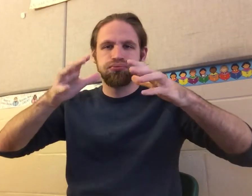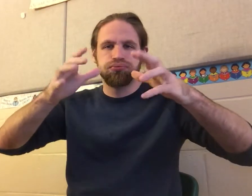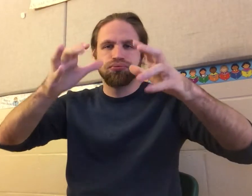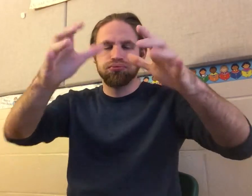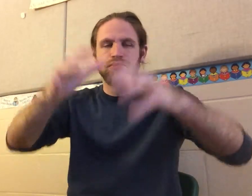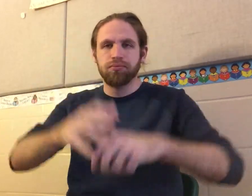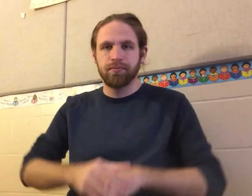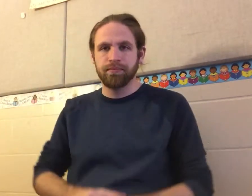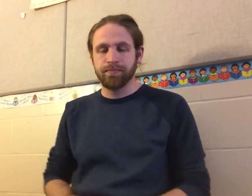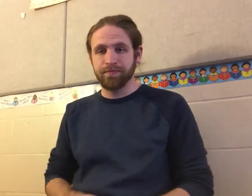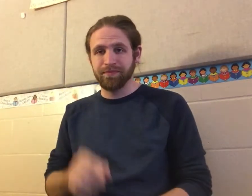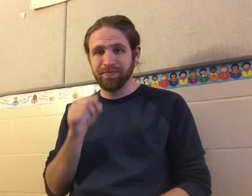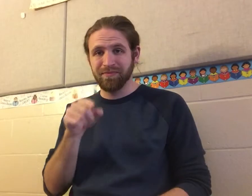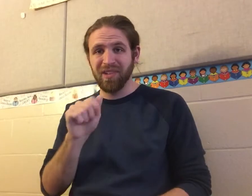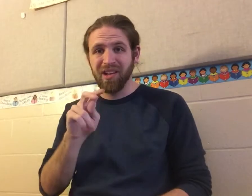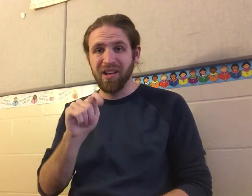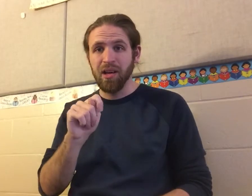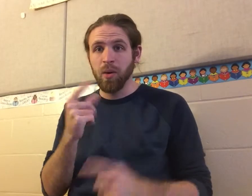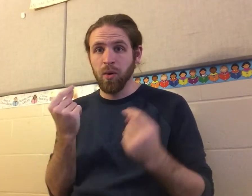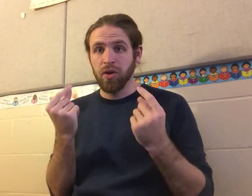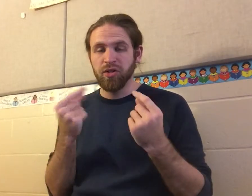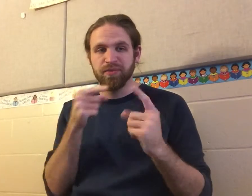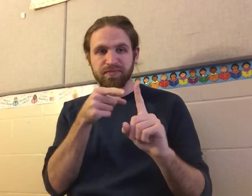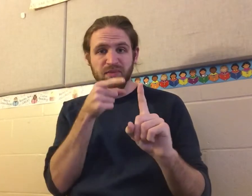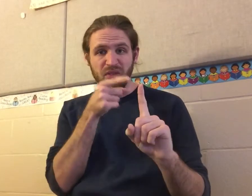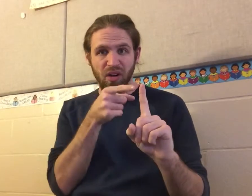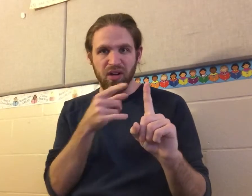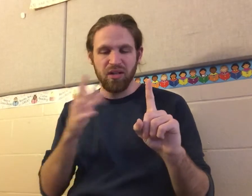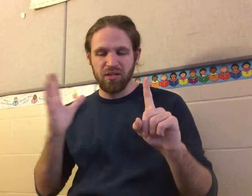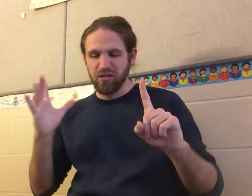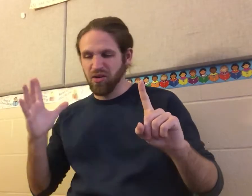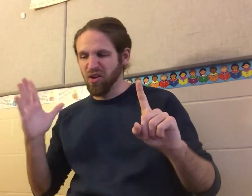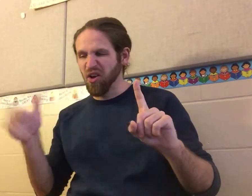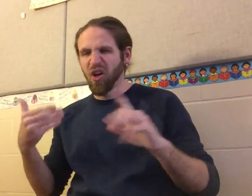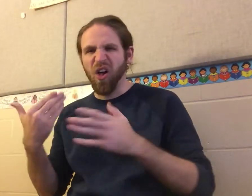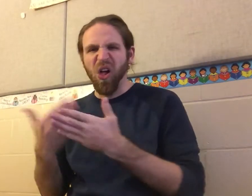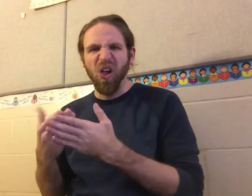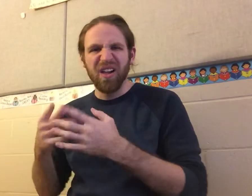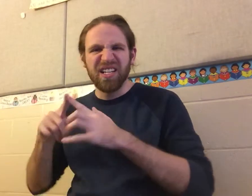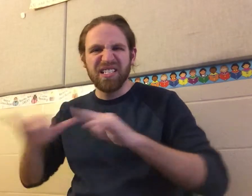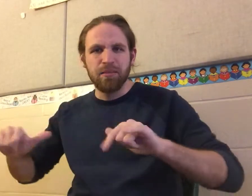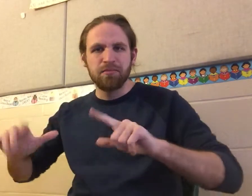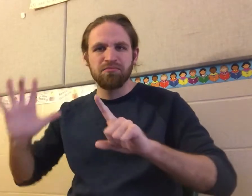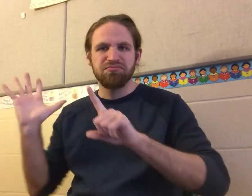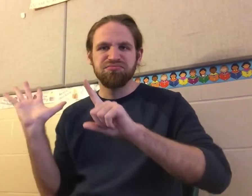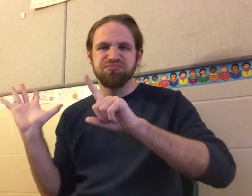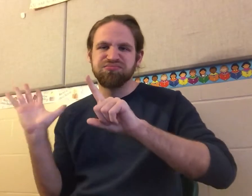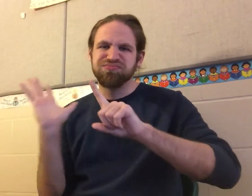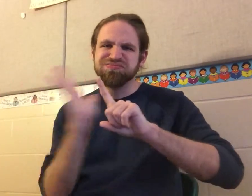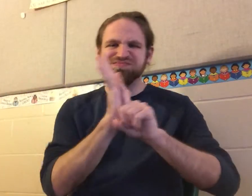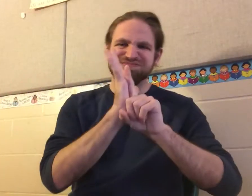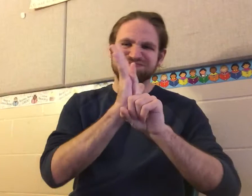These ants are known for swarming their prey all at once, which means that the swarm can attack a lot of prey at the same